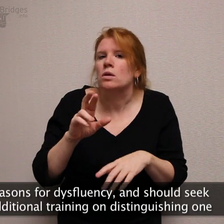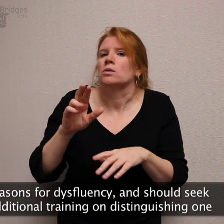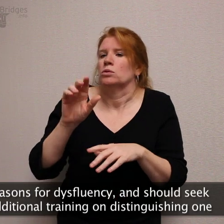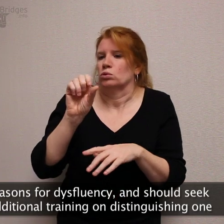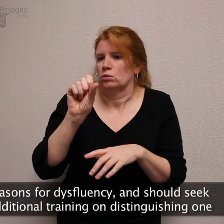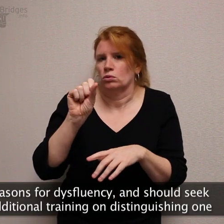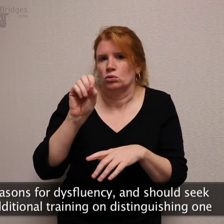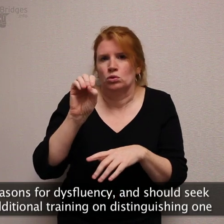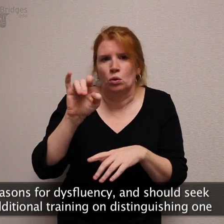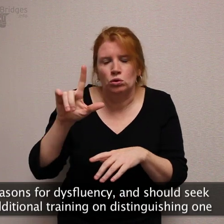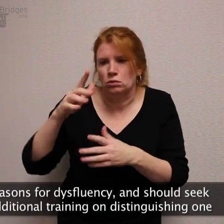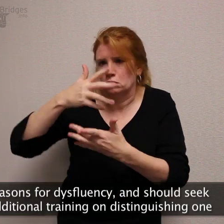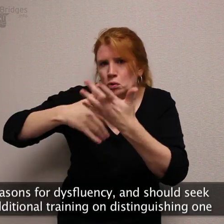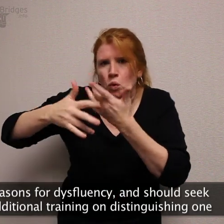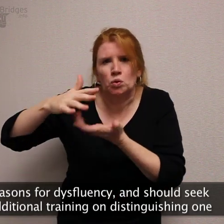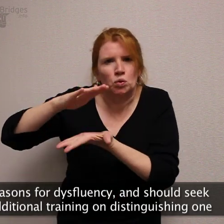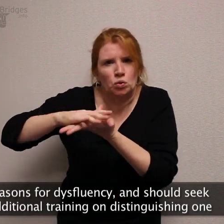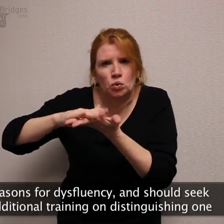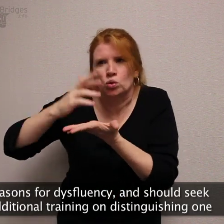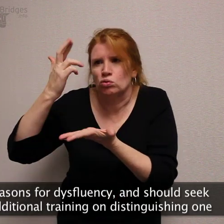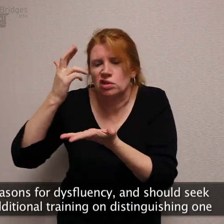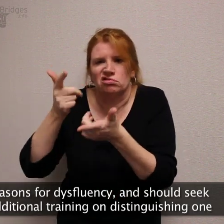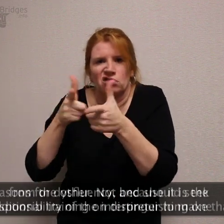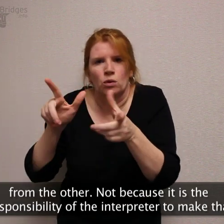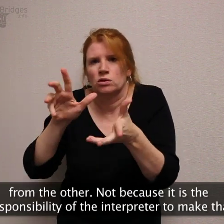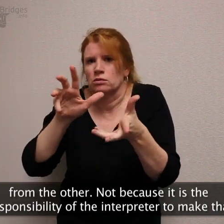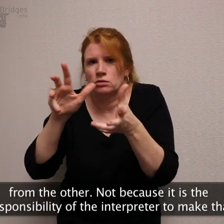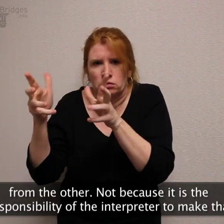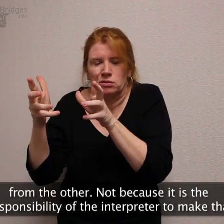seek additional training on distinguishing one from the other.